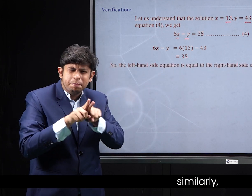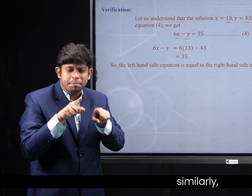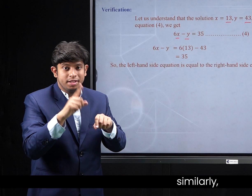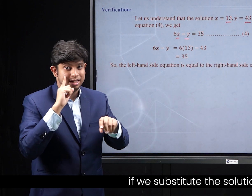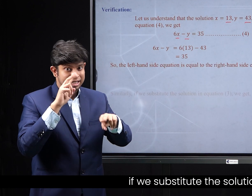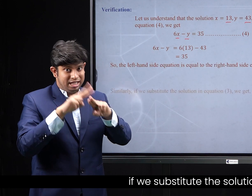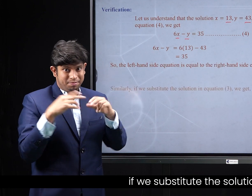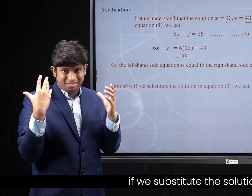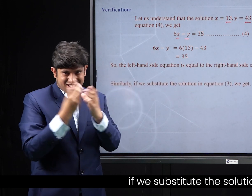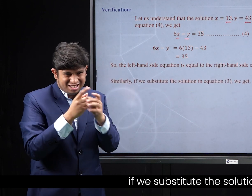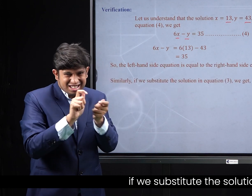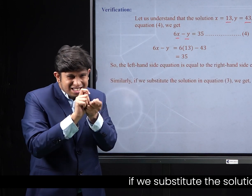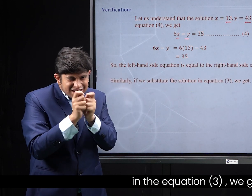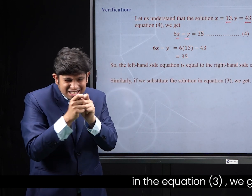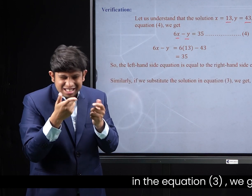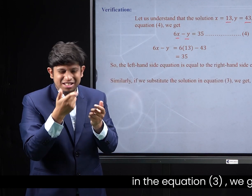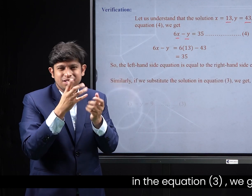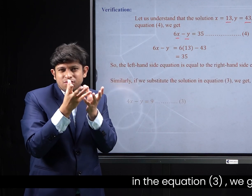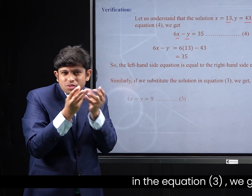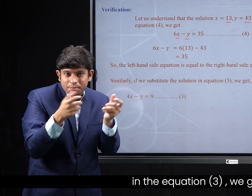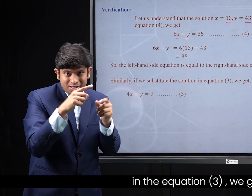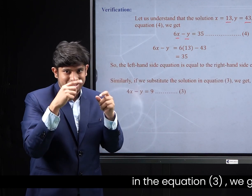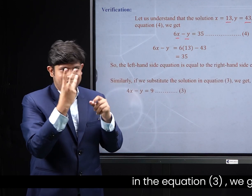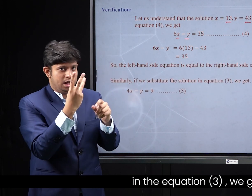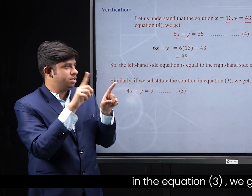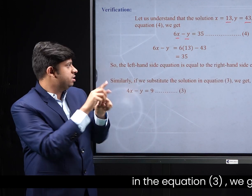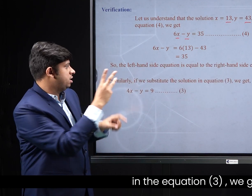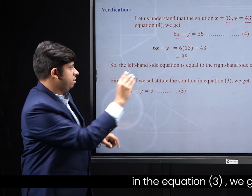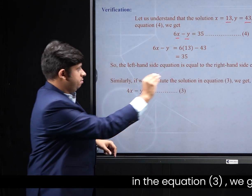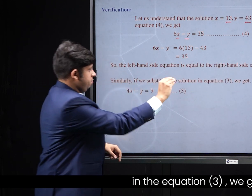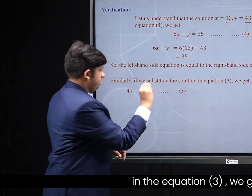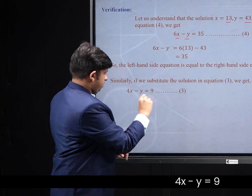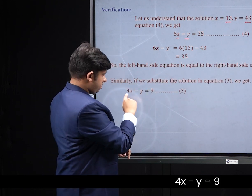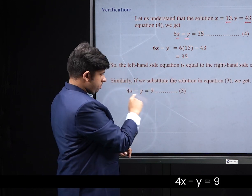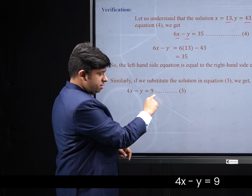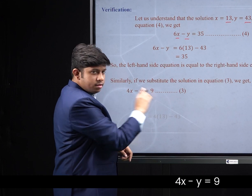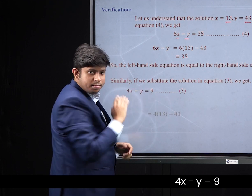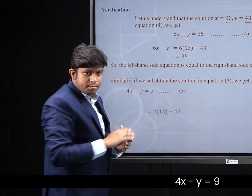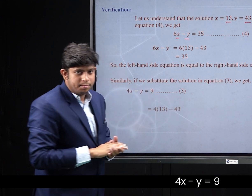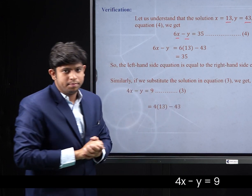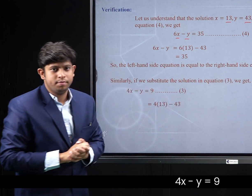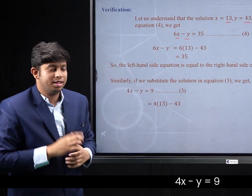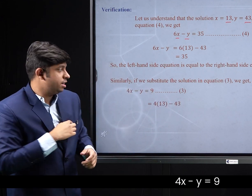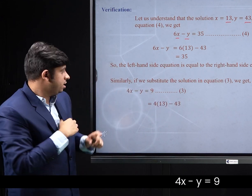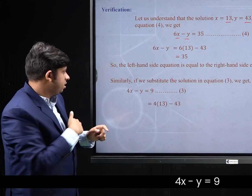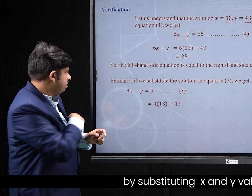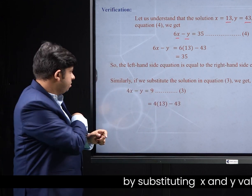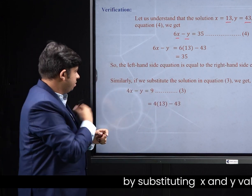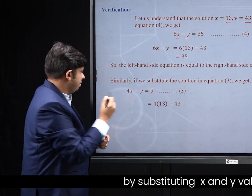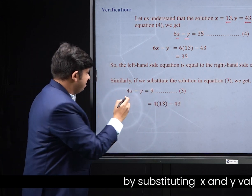Similarly, if we substitute the solutions in equation 3, we get 4x minus y is equal to 9. By substituting x